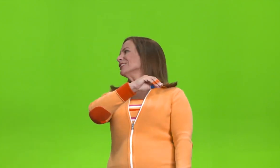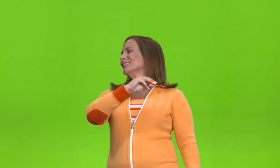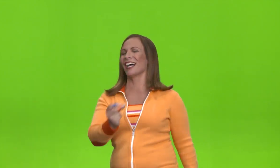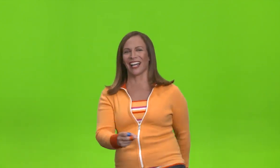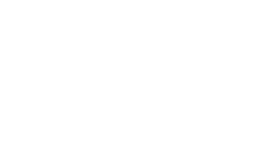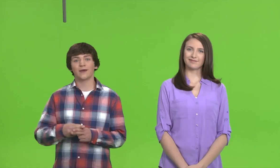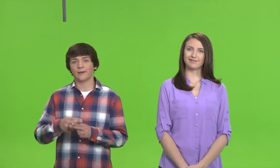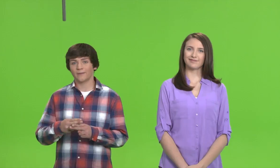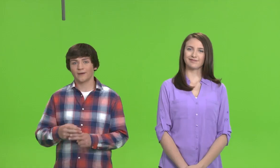One more. C name.